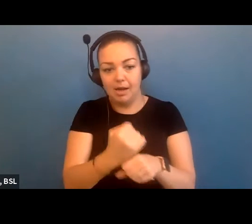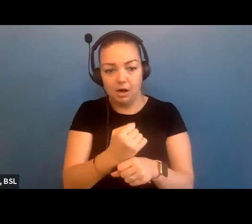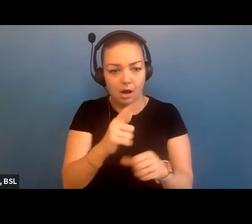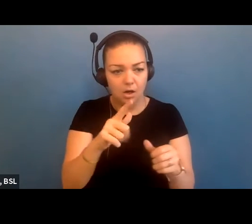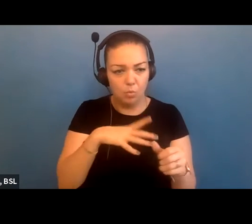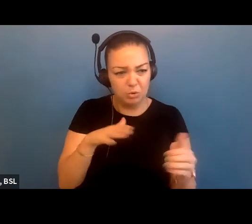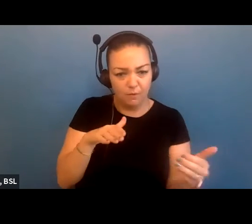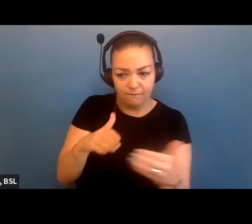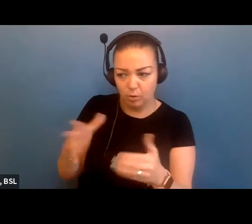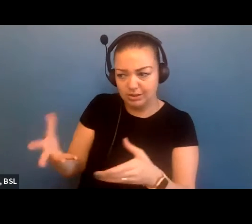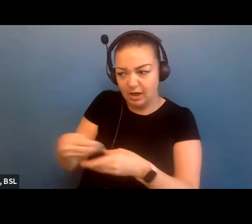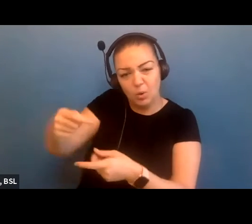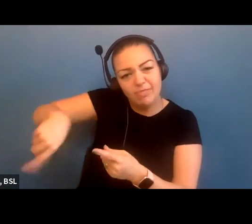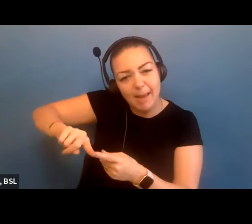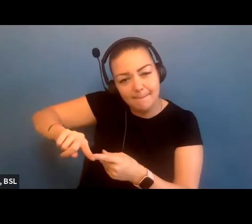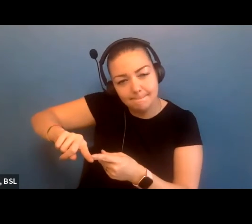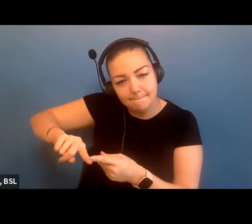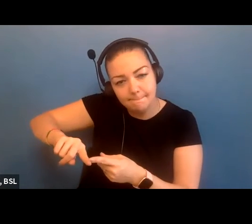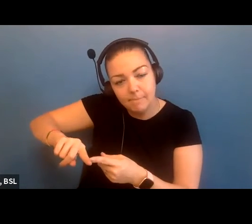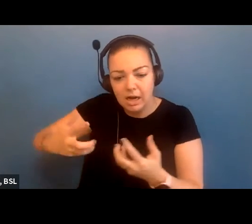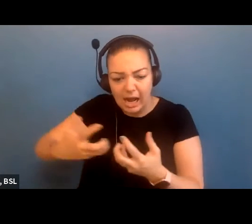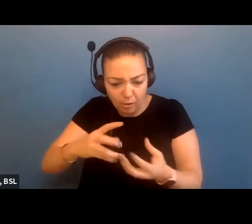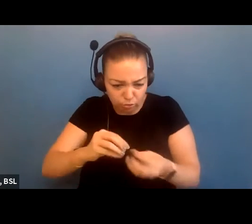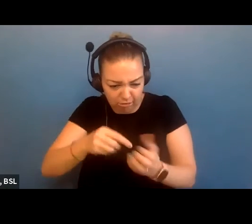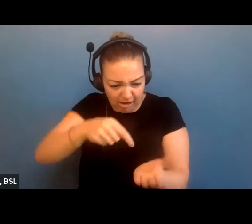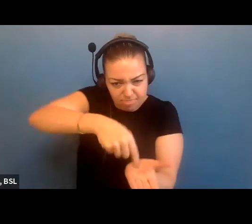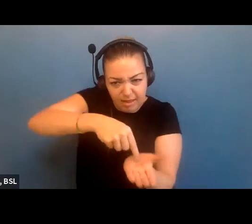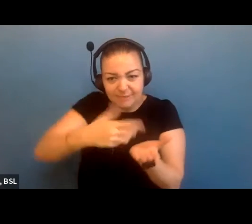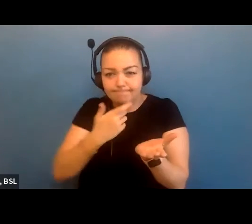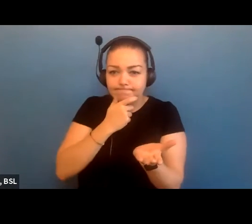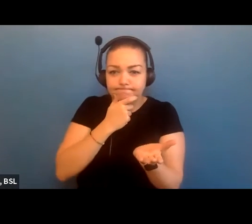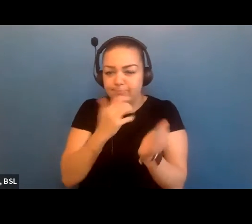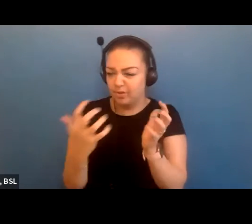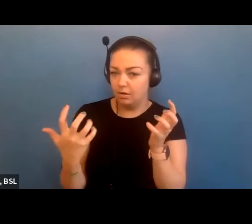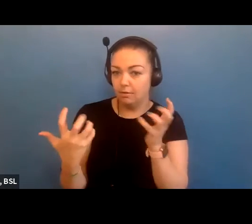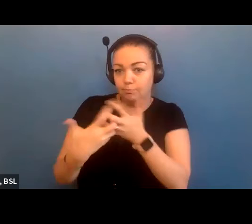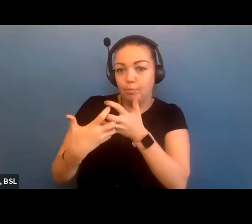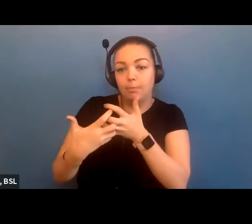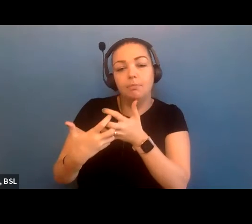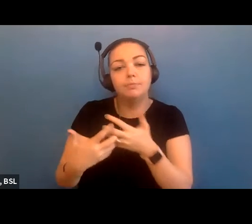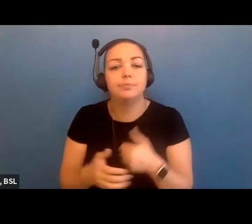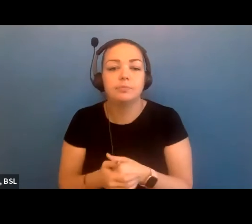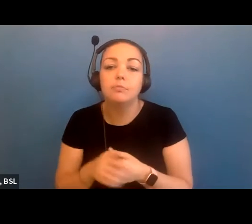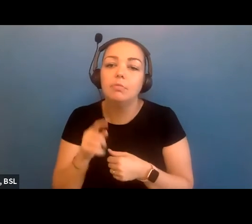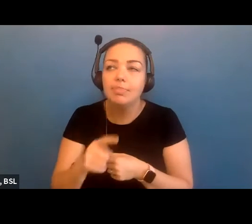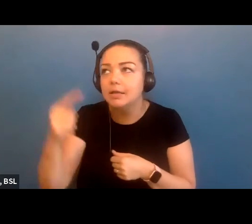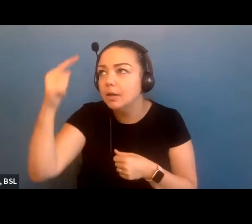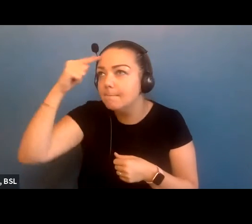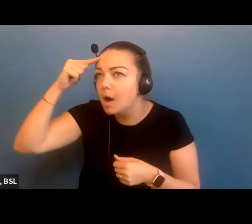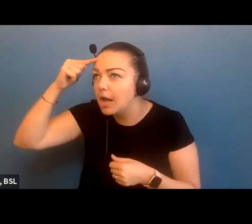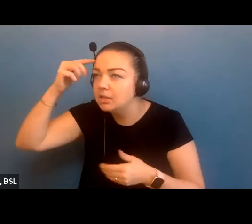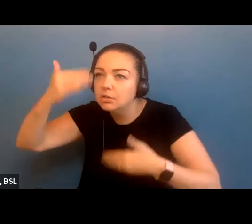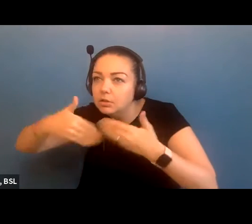the way that it does. Now, that's the same approach and mindset and kind of methodology for a new building as